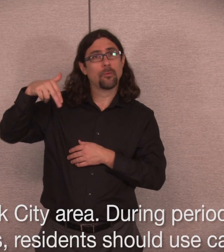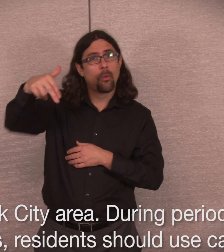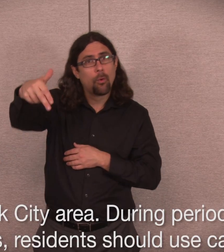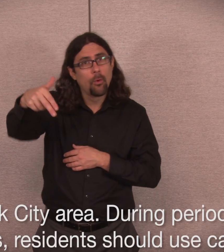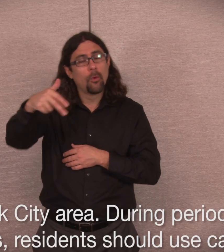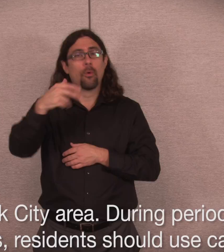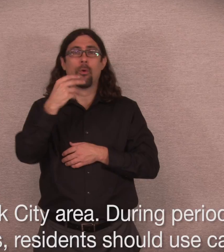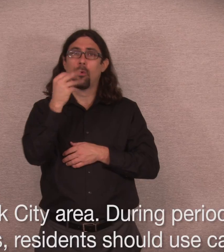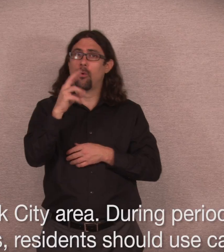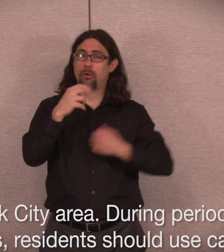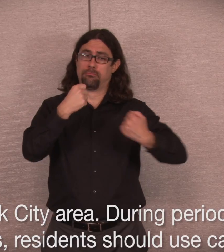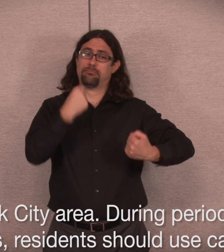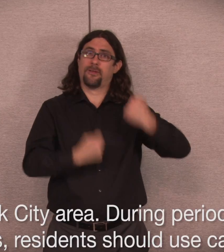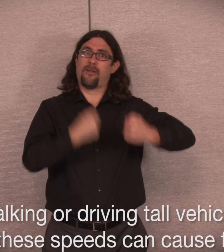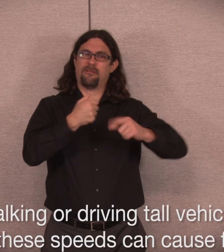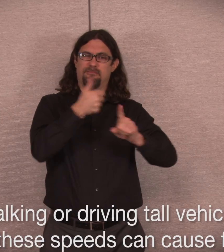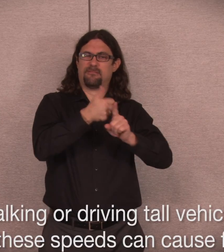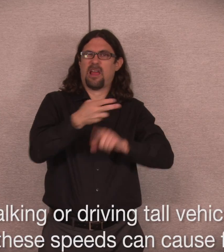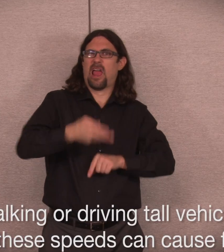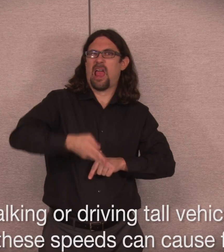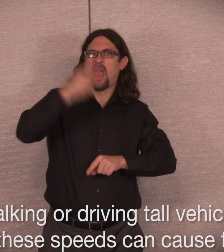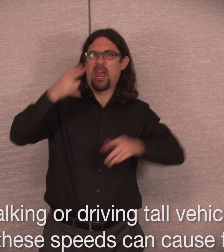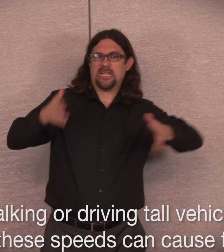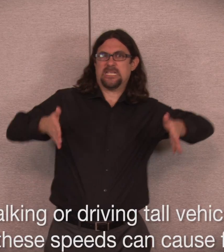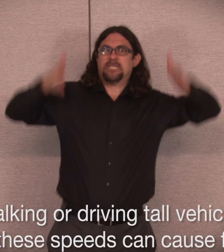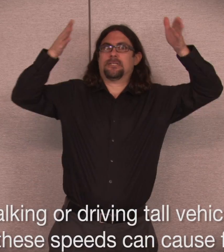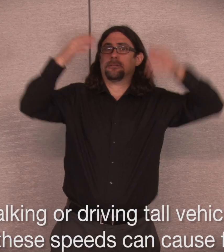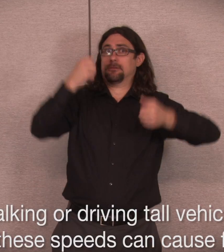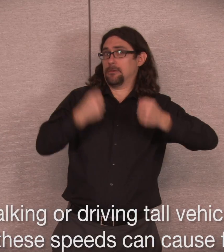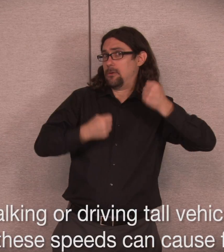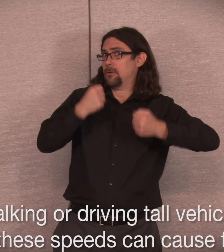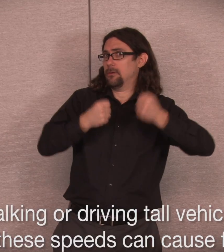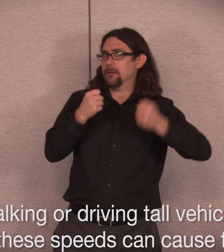winds, residents should use caution when walking or driving tall vehicles.